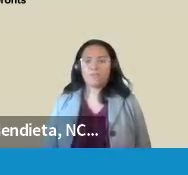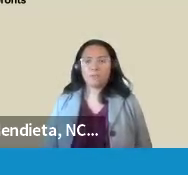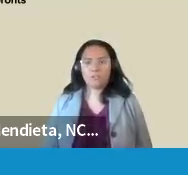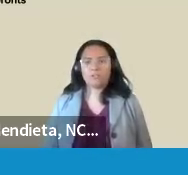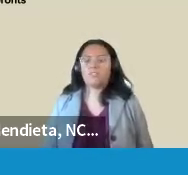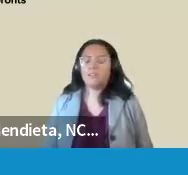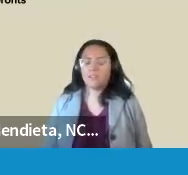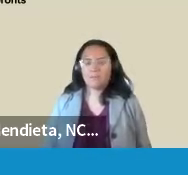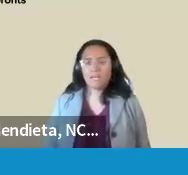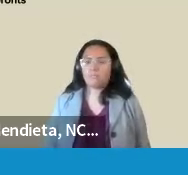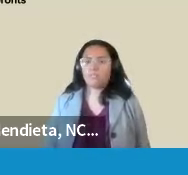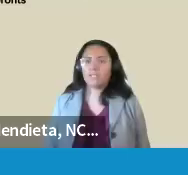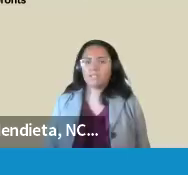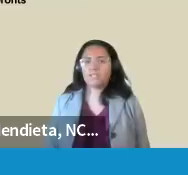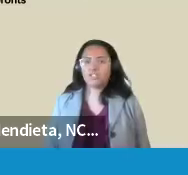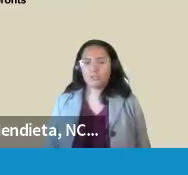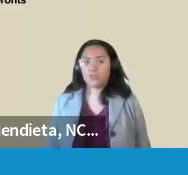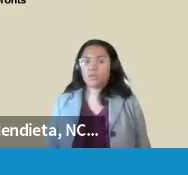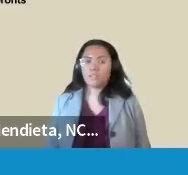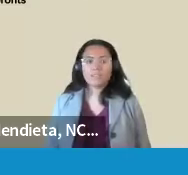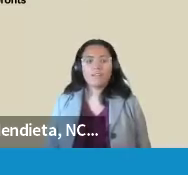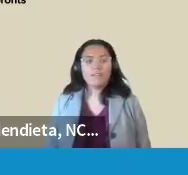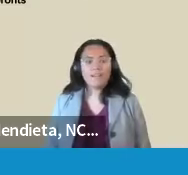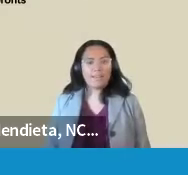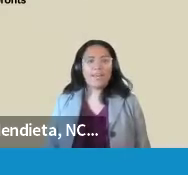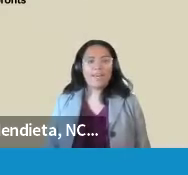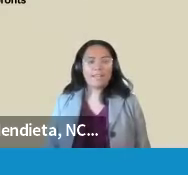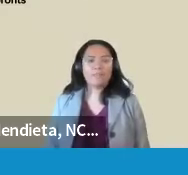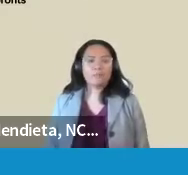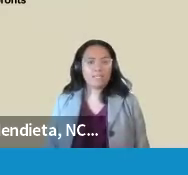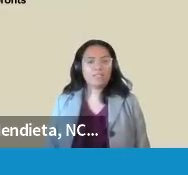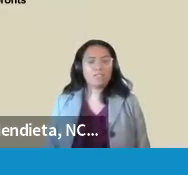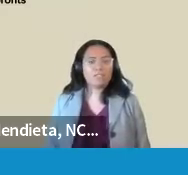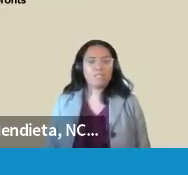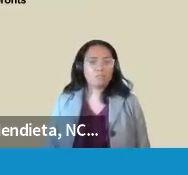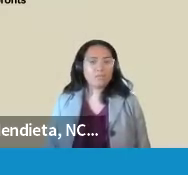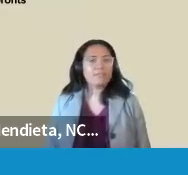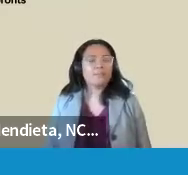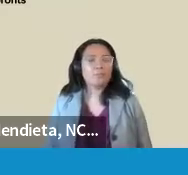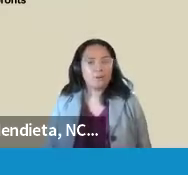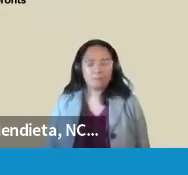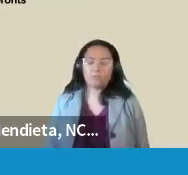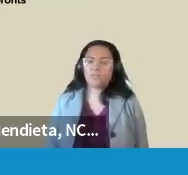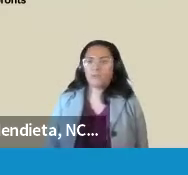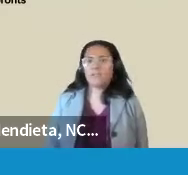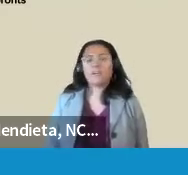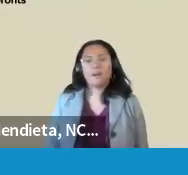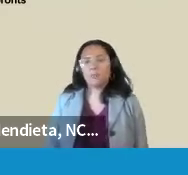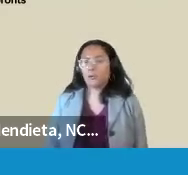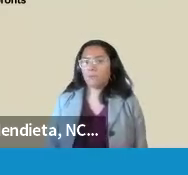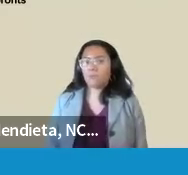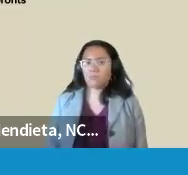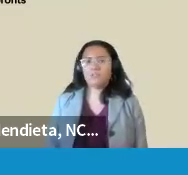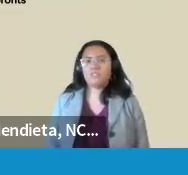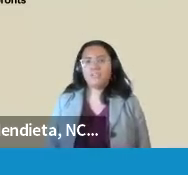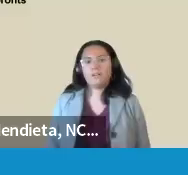of the executive orders that have been signed since January 20th. And then we'll get into the state perspective. What are people hearing?